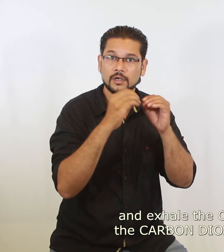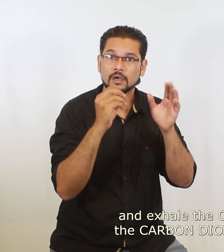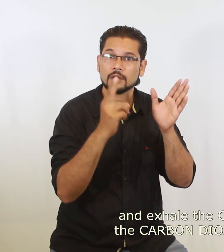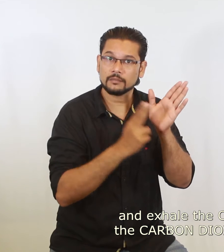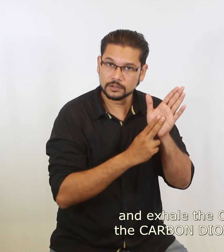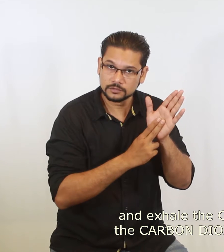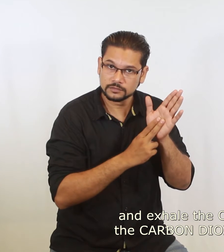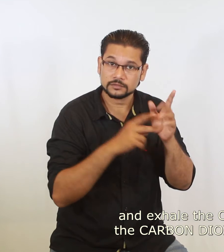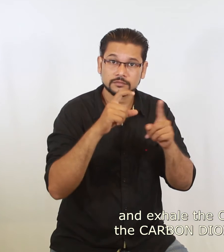dioxide.